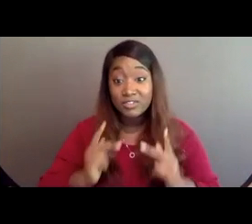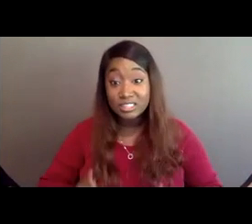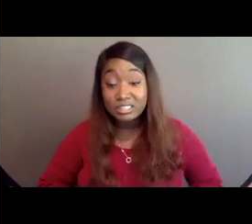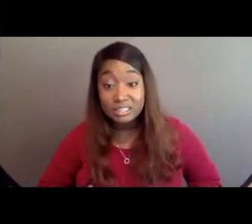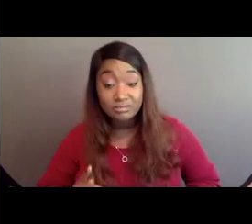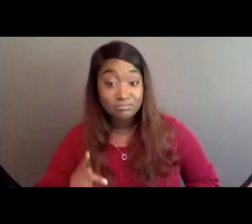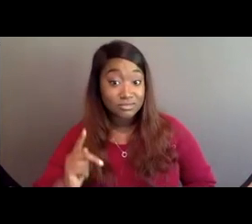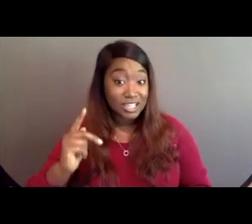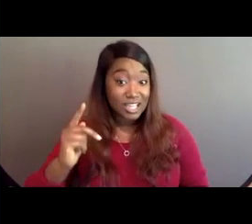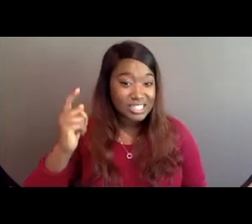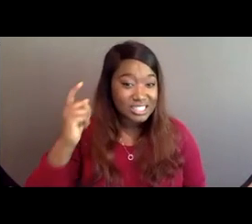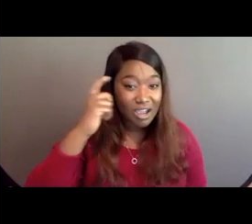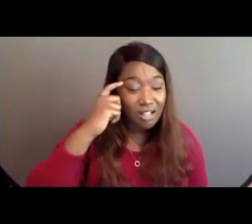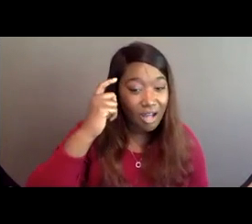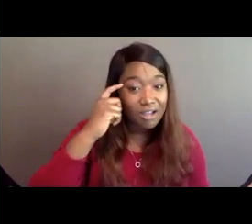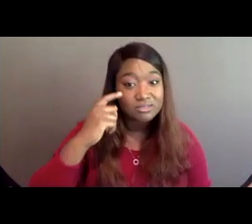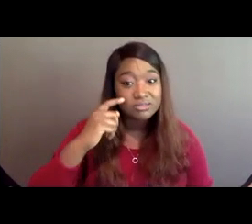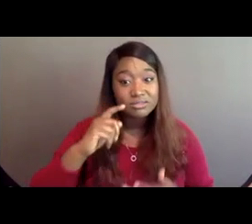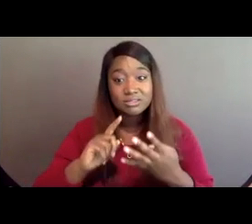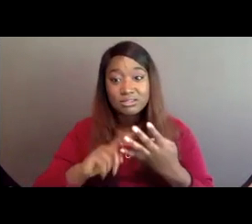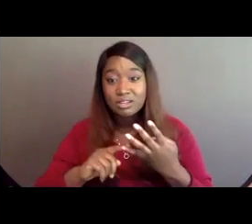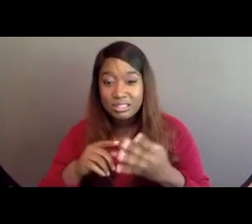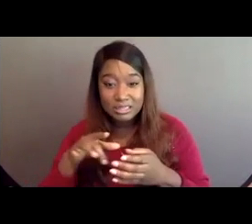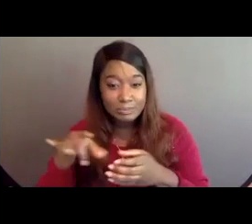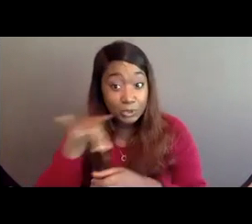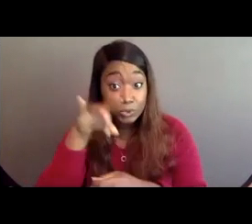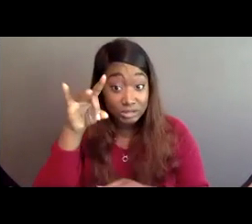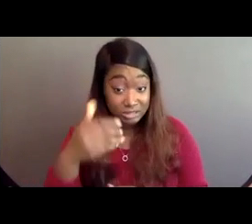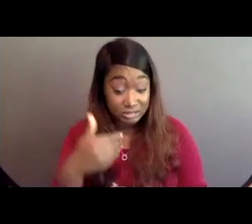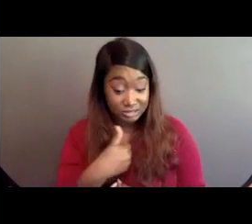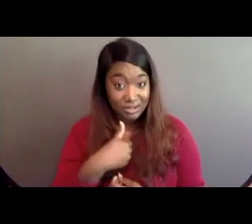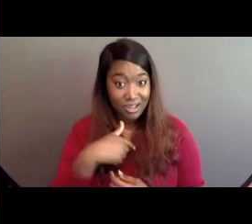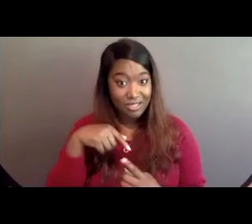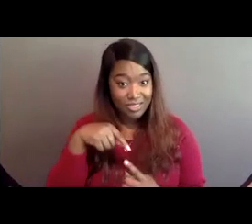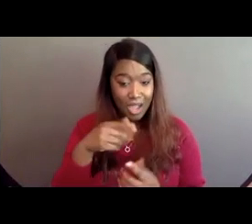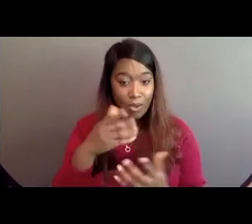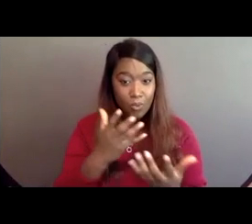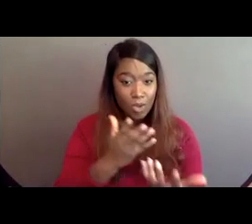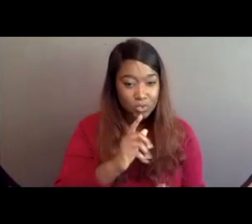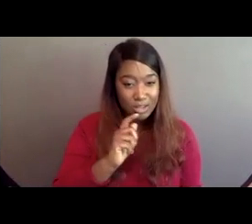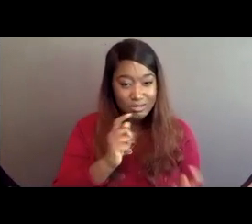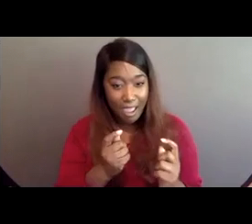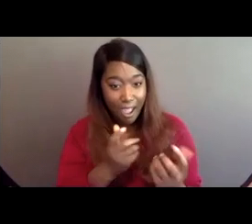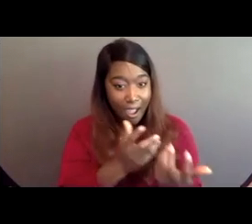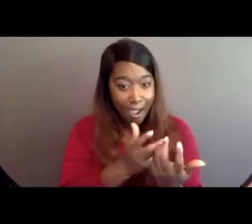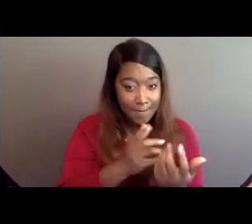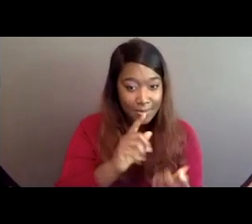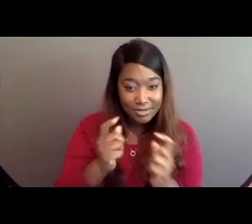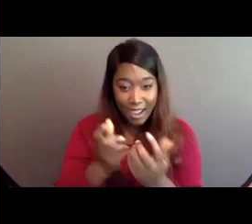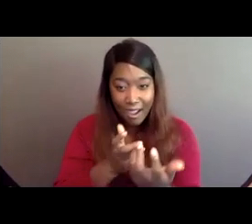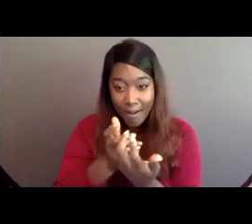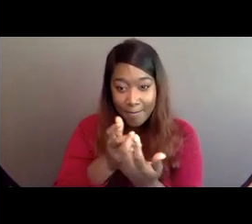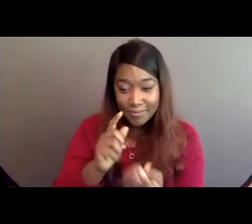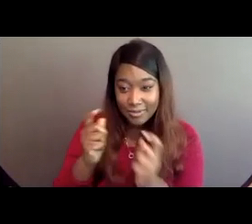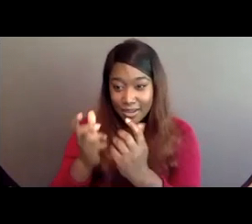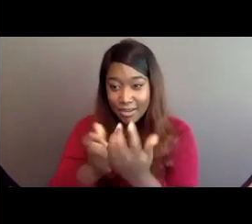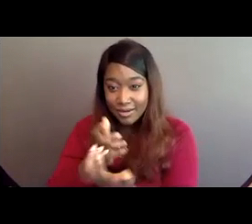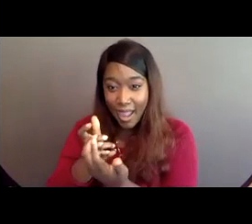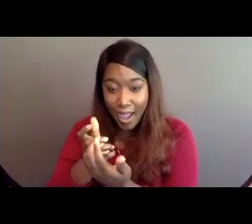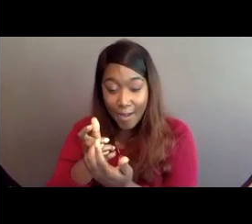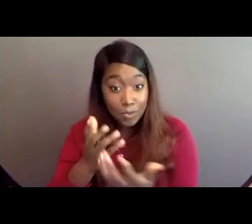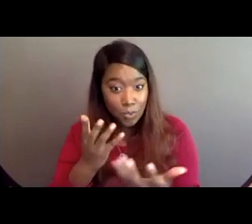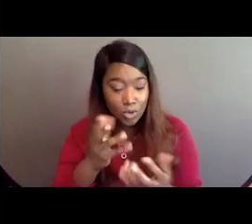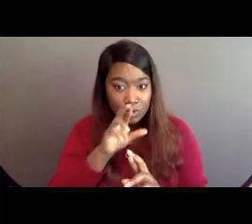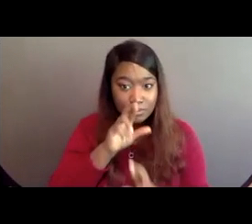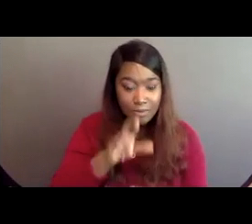psychologically, spiritually, we are always looking to adapt. We're always looking to sort of respond. And sometimes the changes that